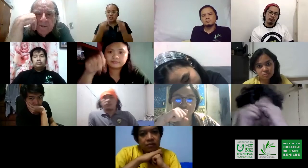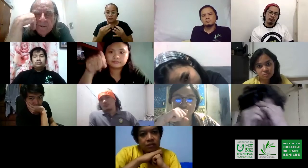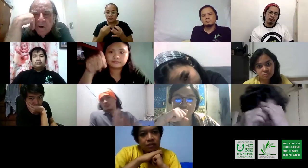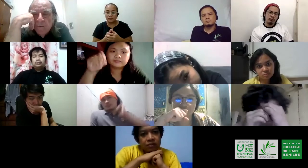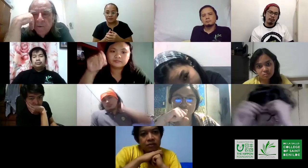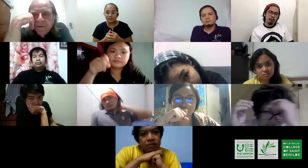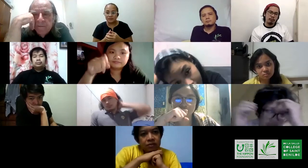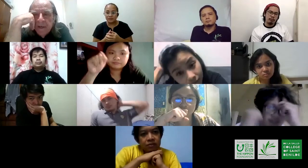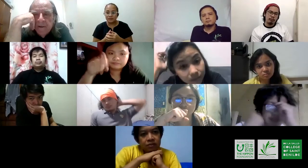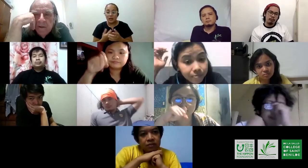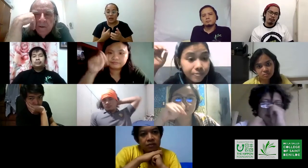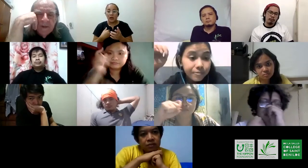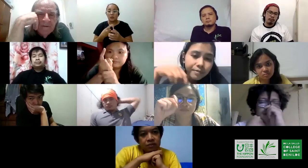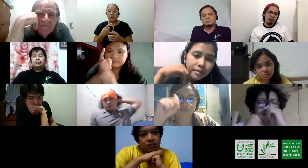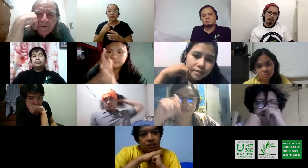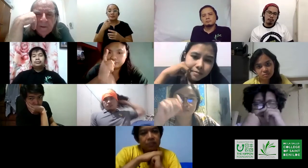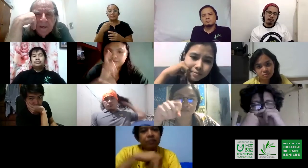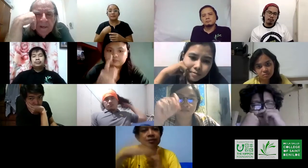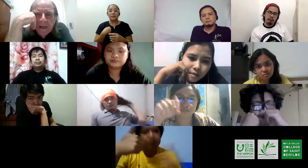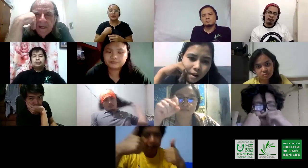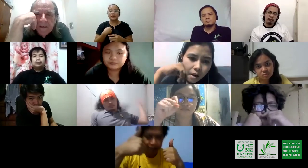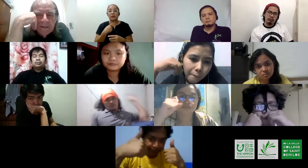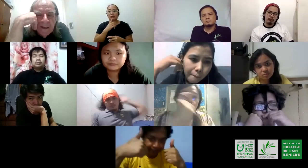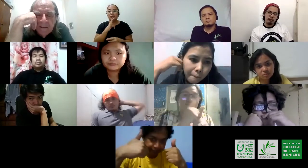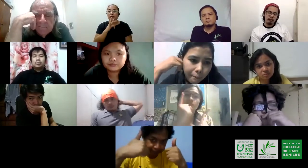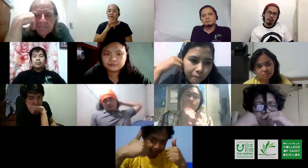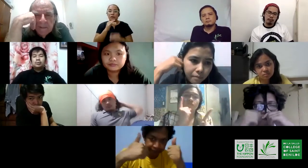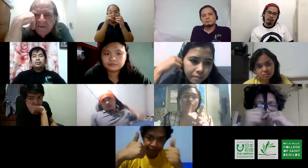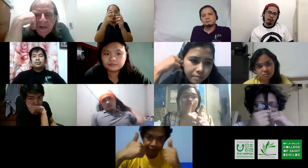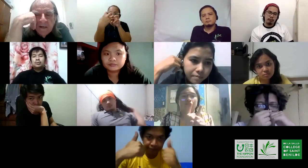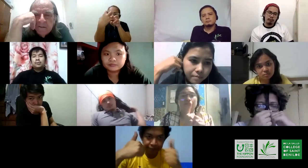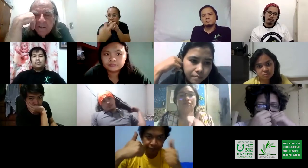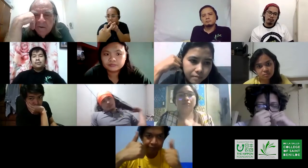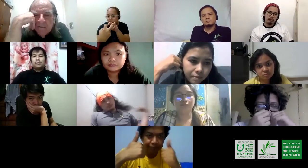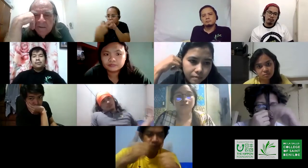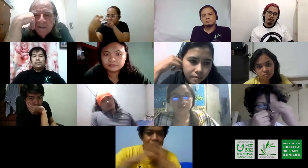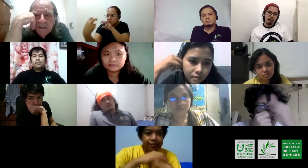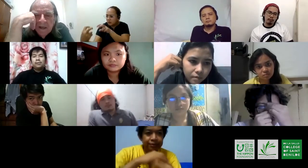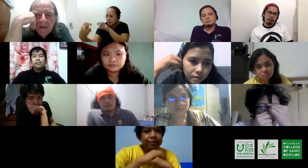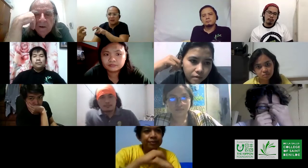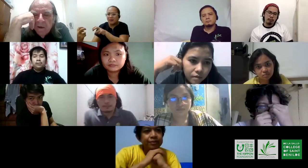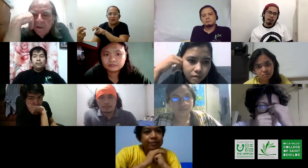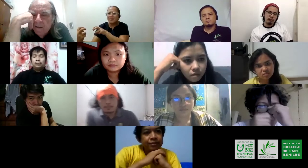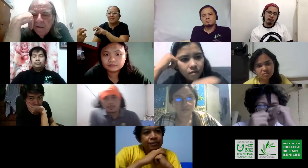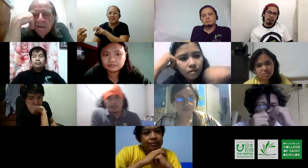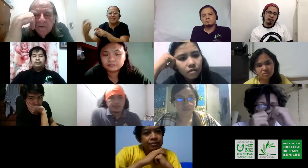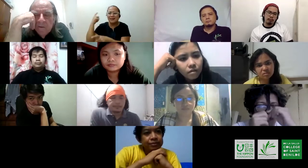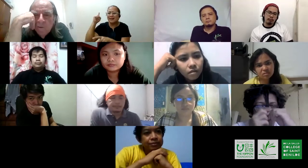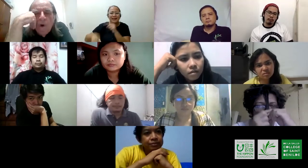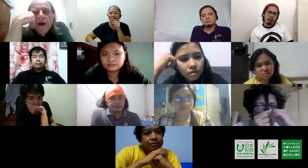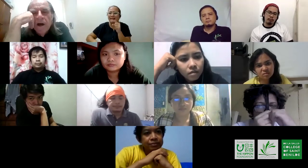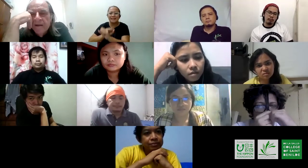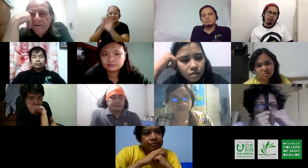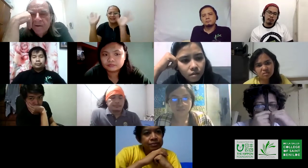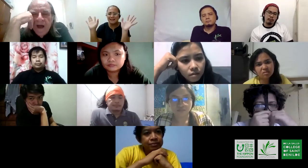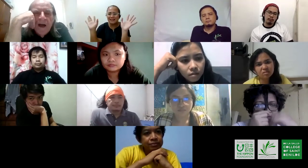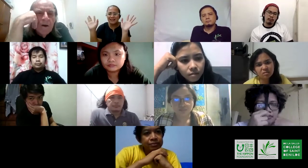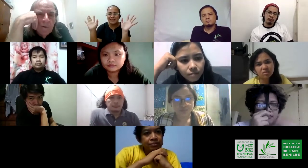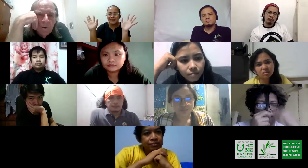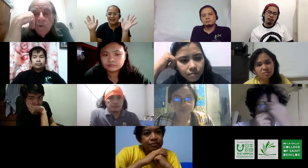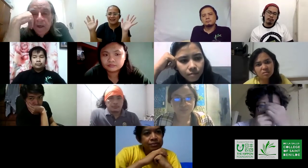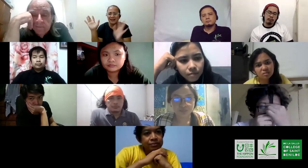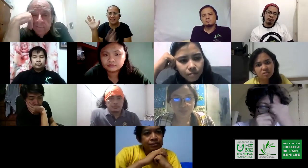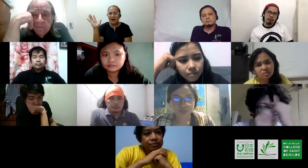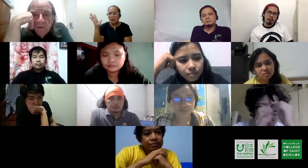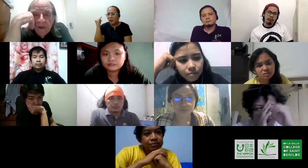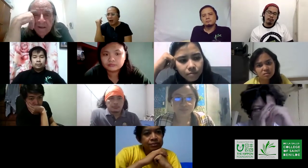if I just talk with you individually, it's not so clear why or how